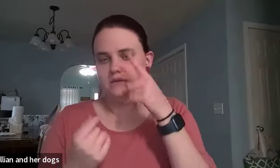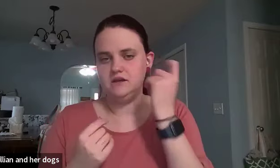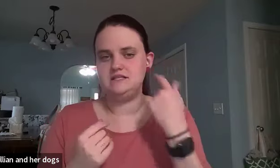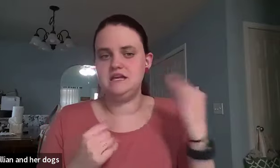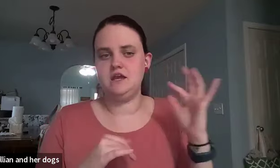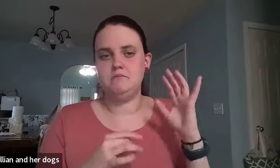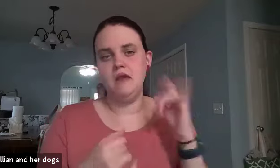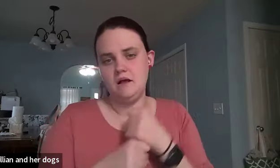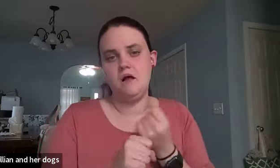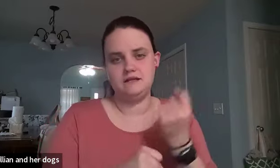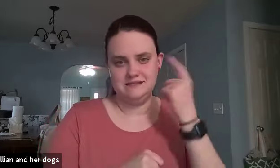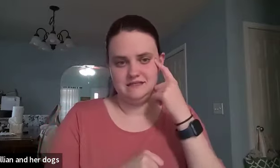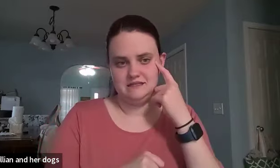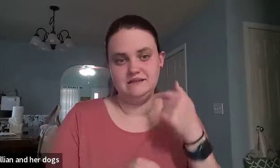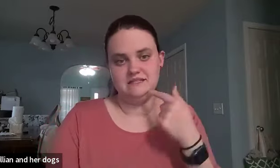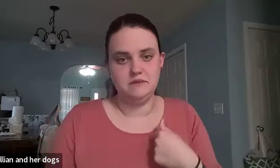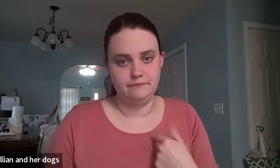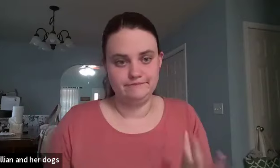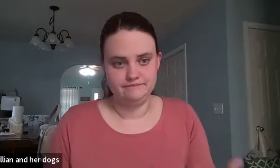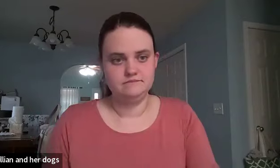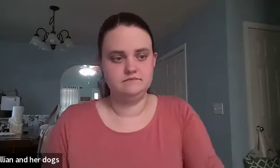about because they make a lot of sense, at least to me.